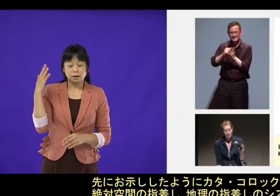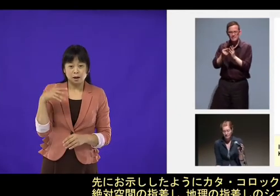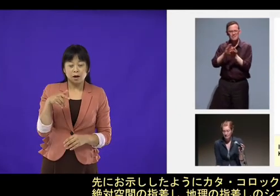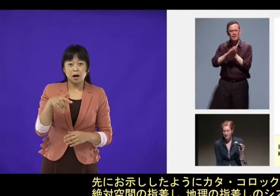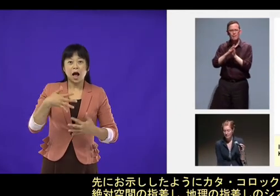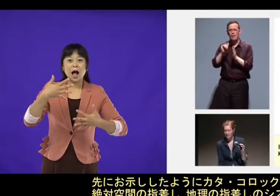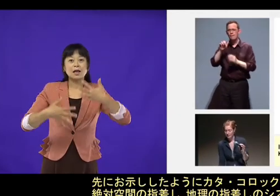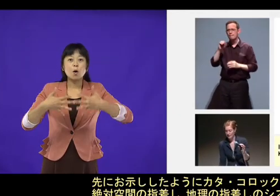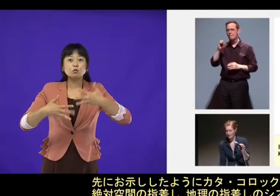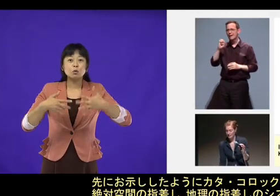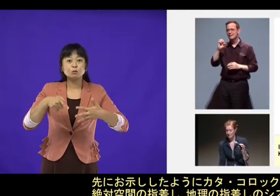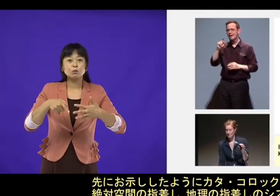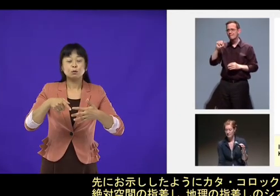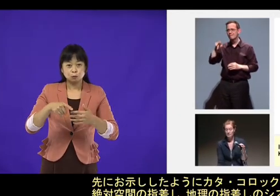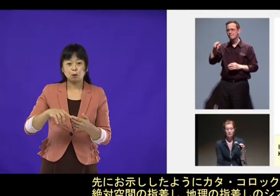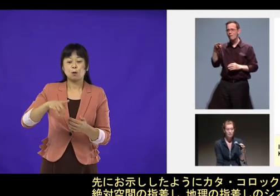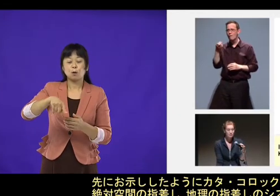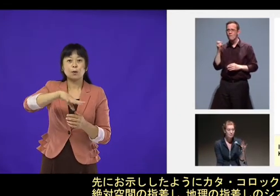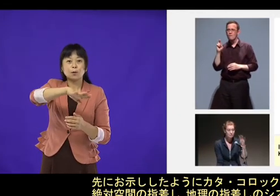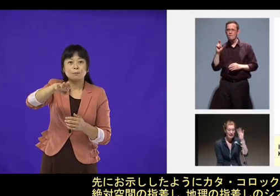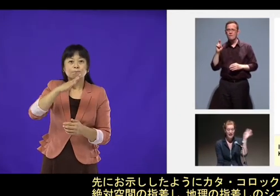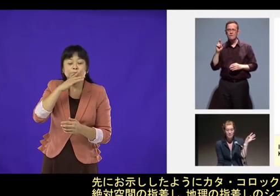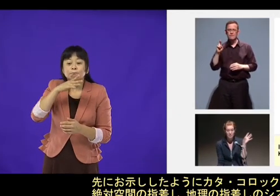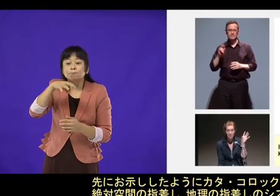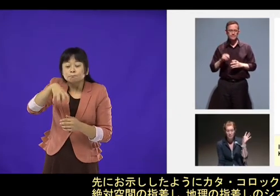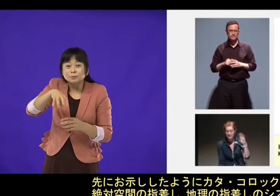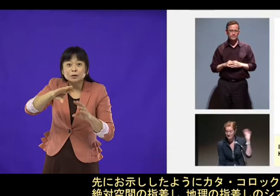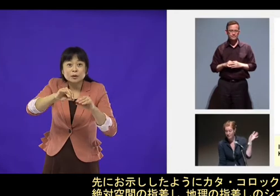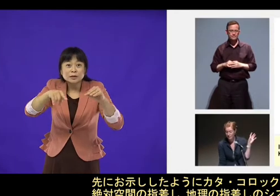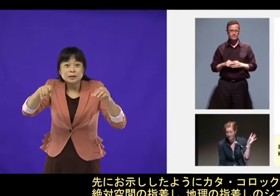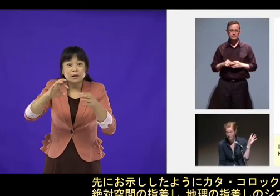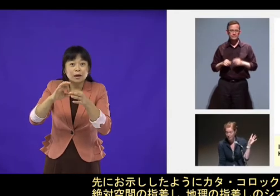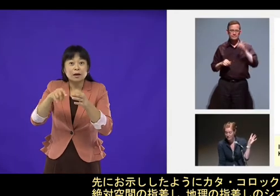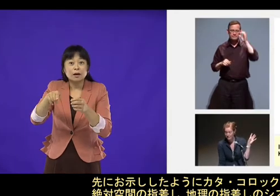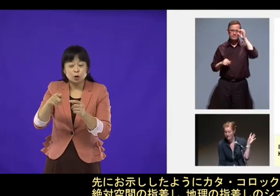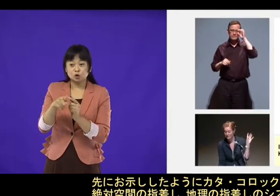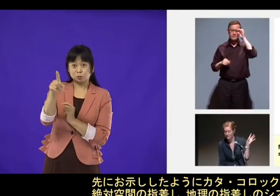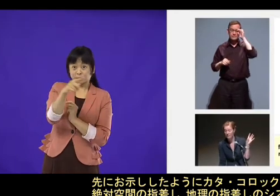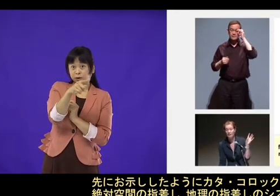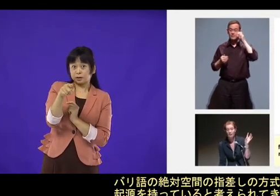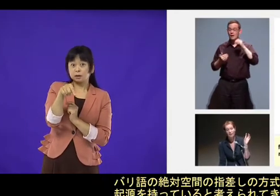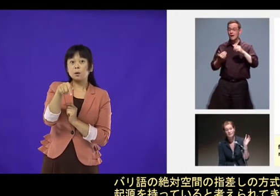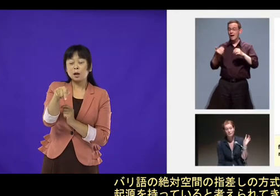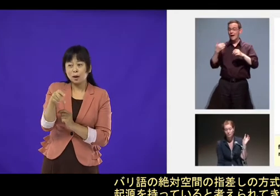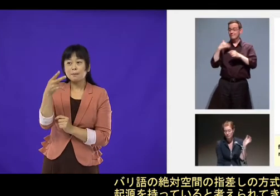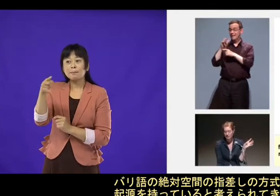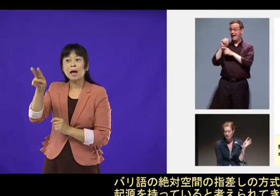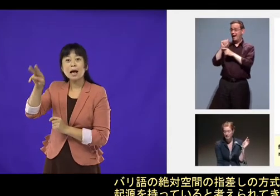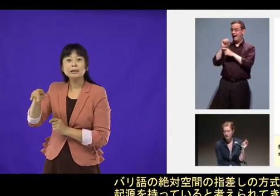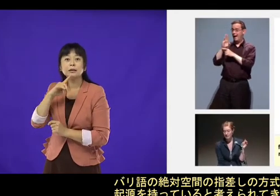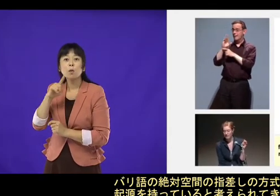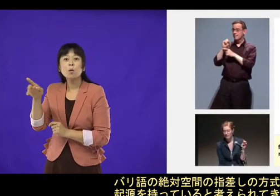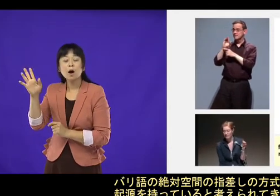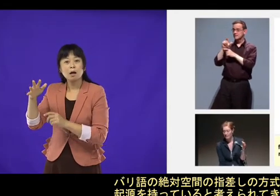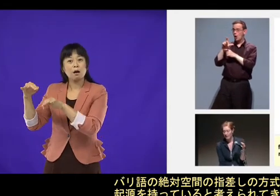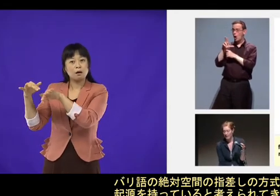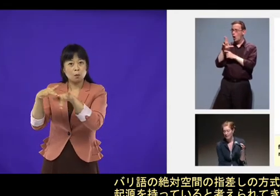So it's previously been suggested that Katakalok's absolute geographic pointing system finds its